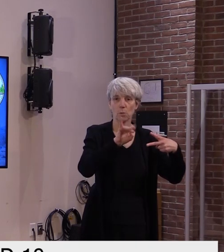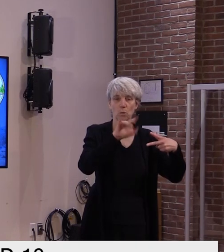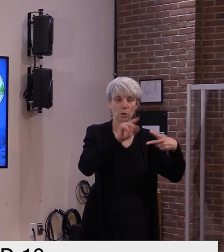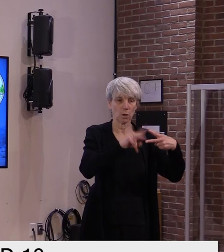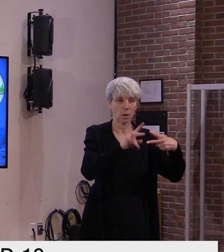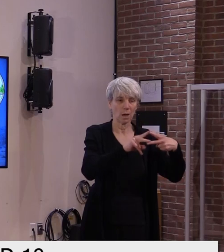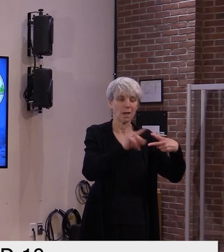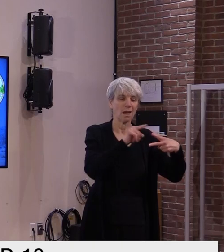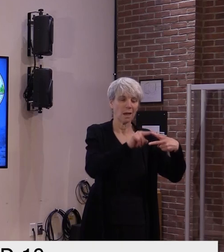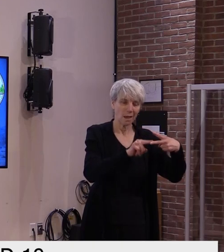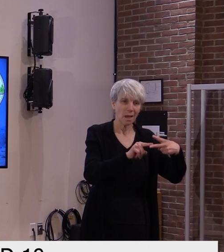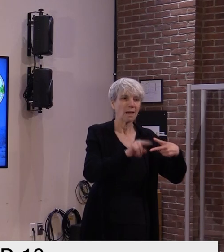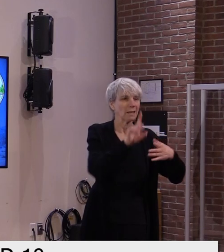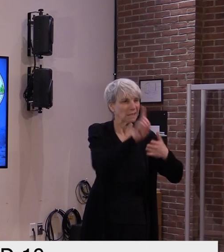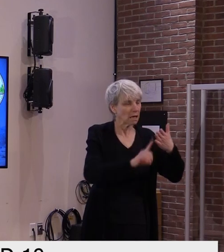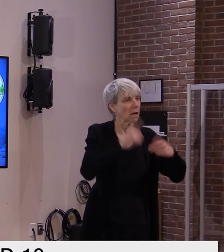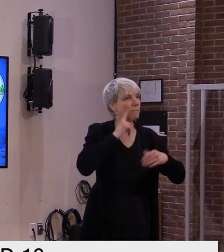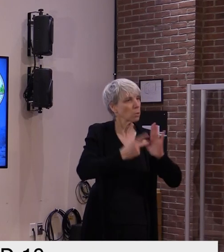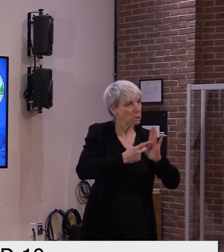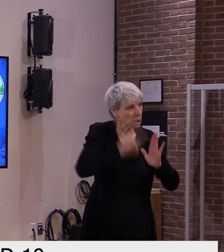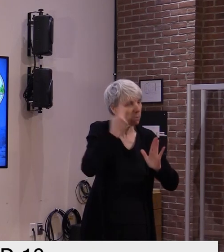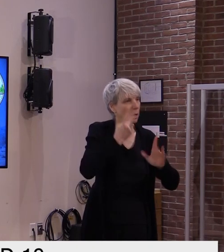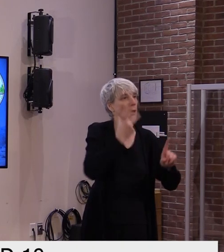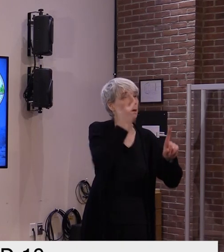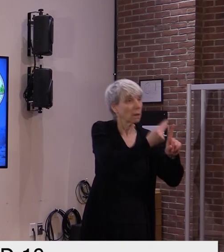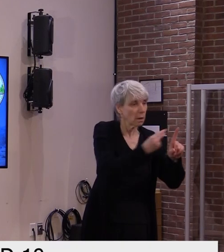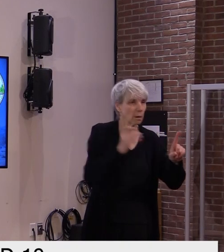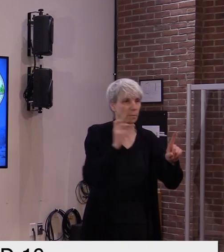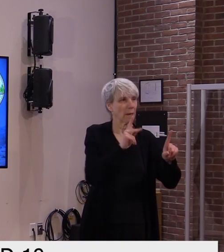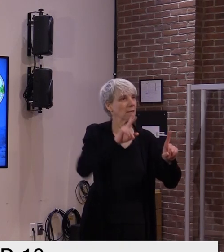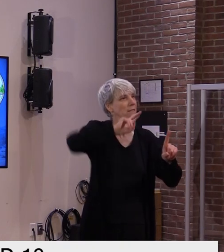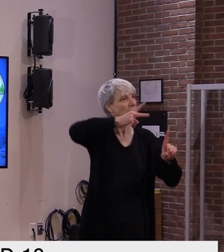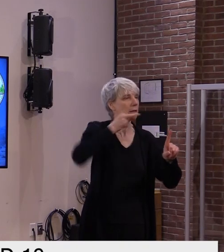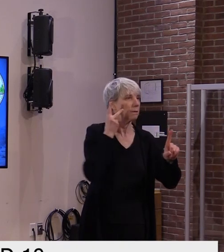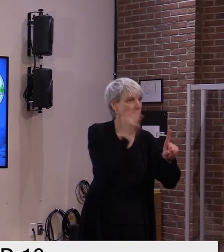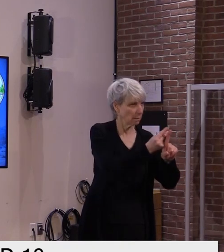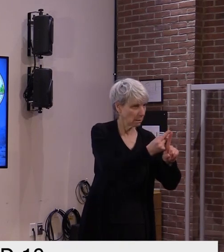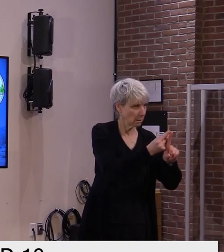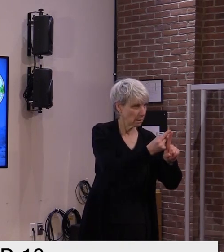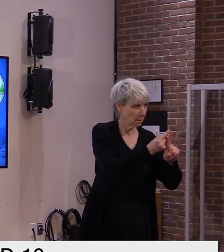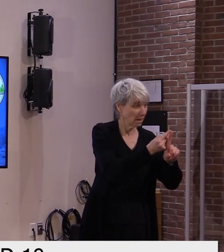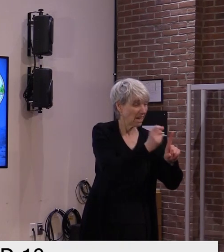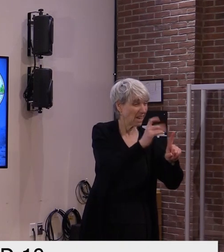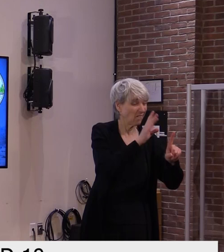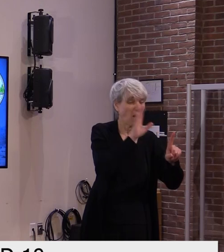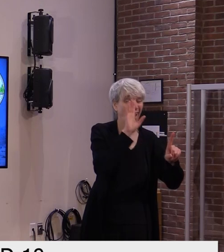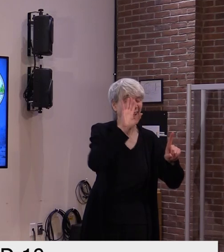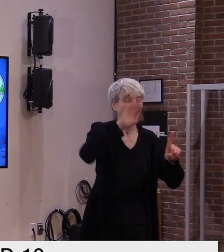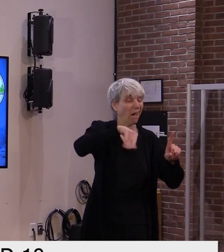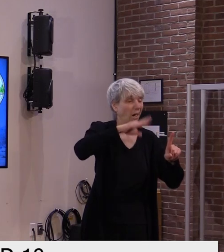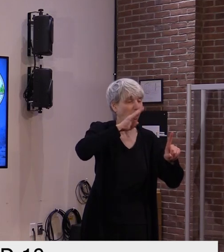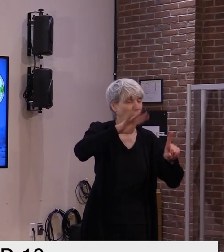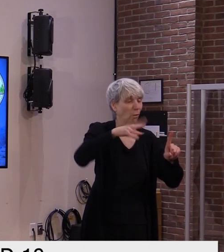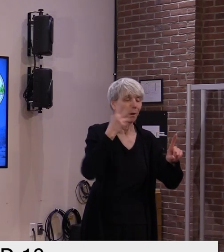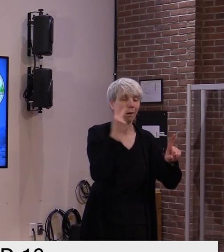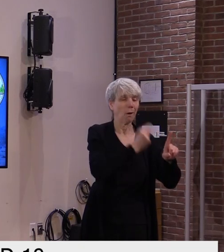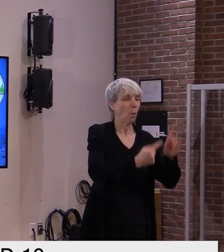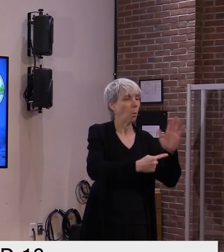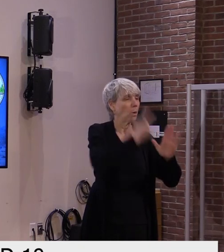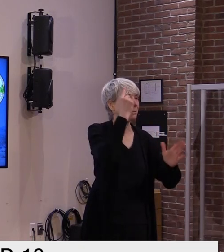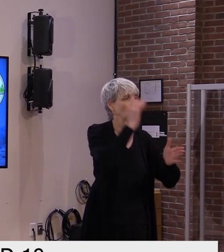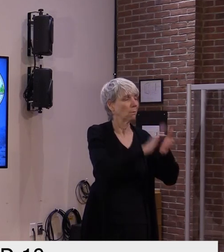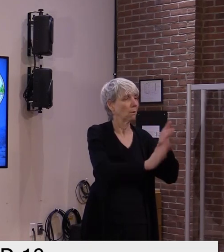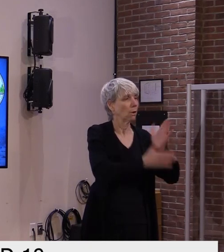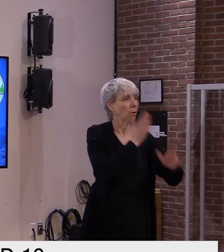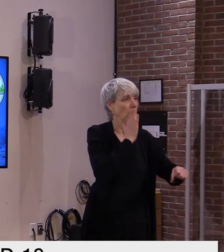So if we disregard that, the science doesn't tell us that it'd be all that effective. And we don't know how effective